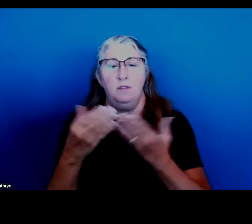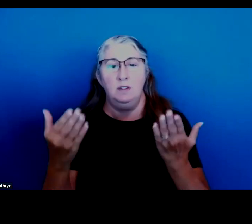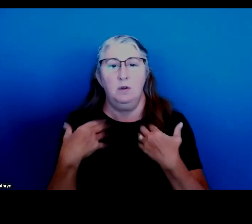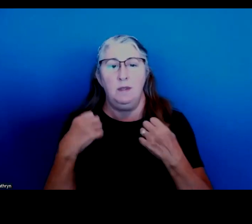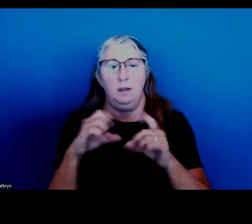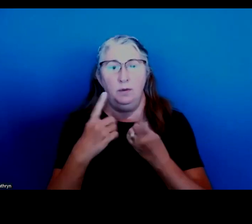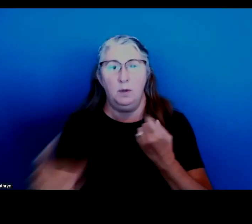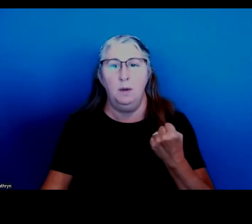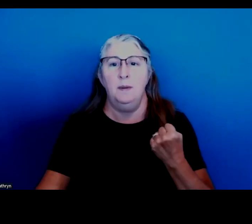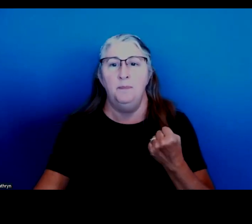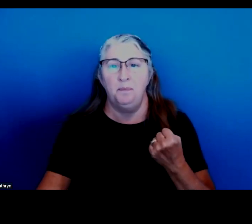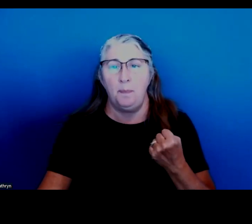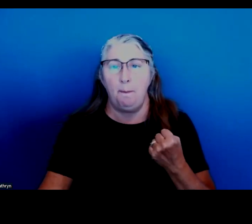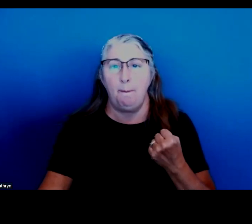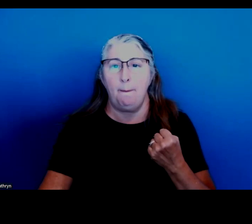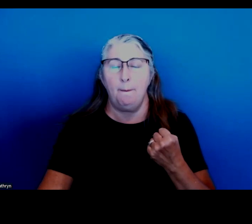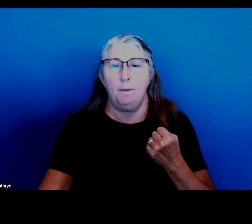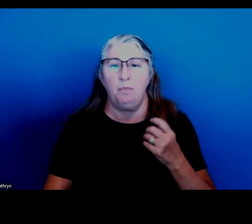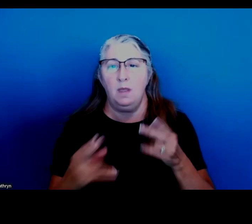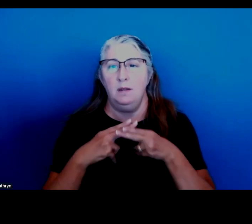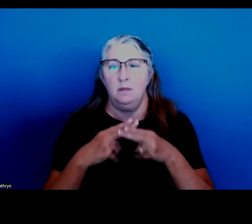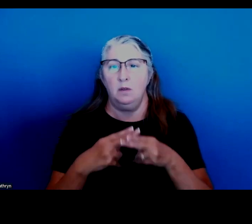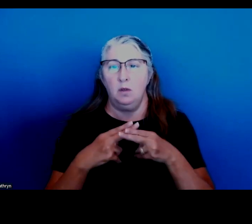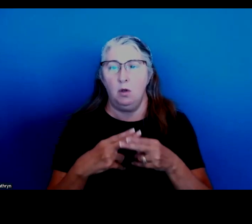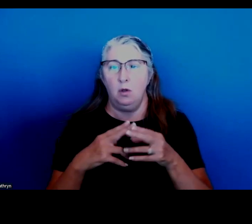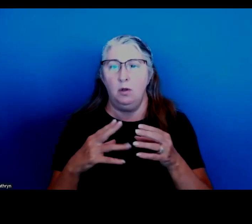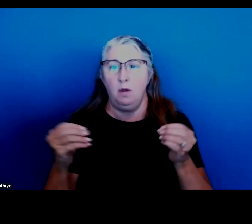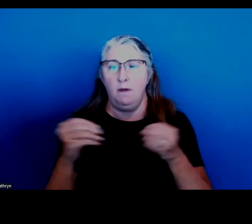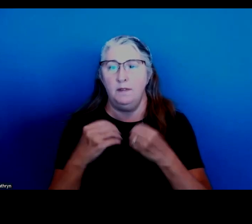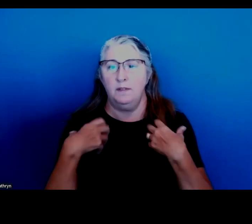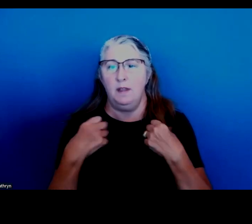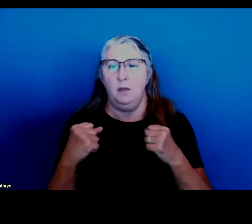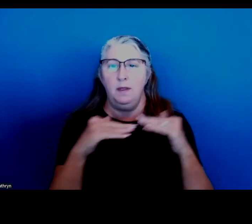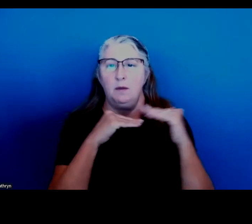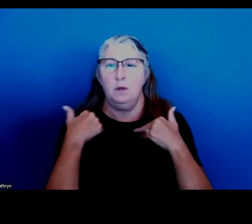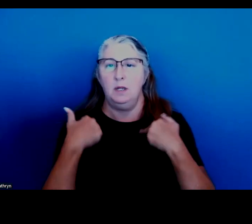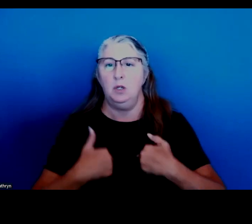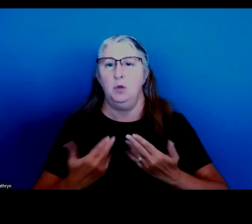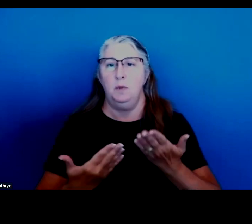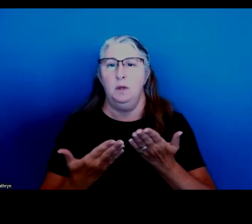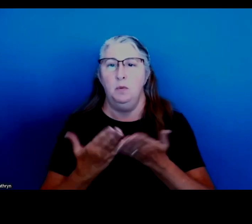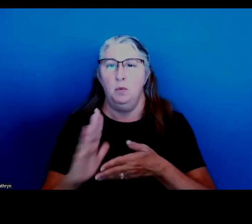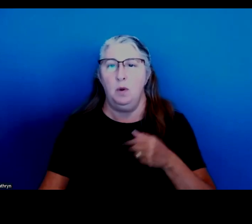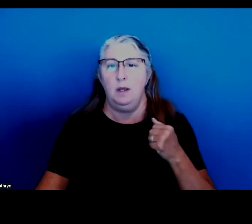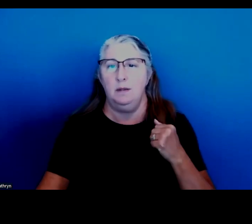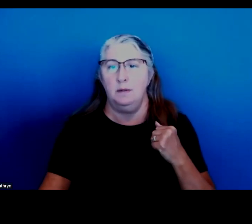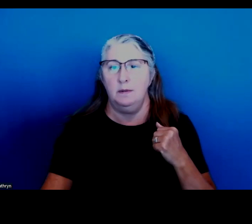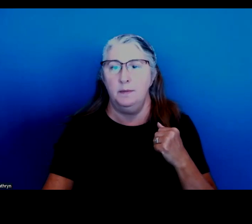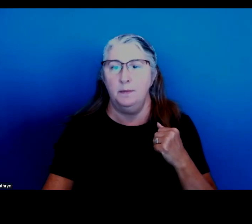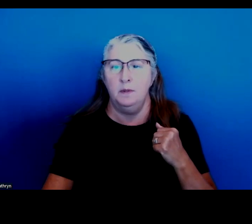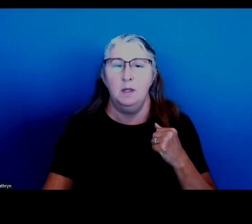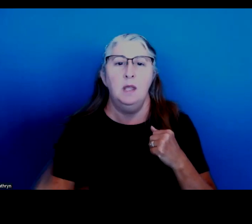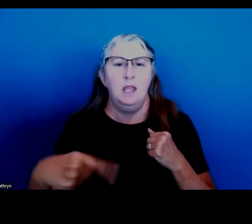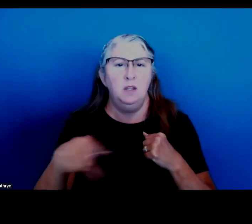department that's titled the Office of Health Equity and Human Rights. You all may know that the health department